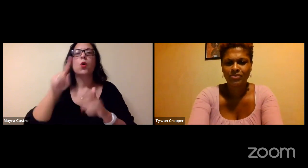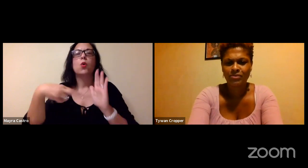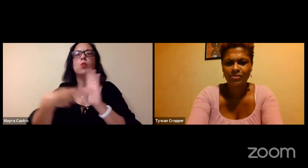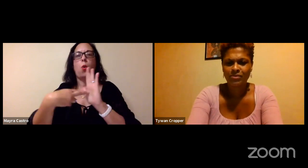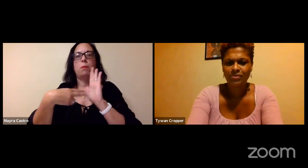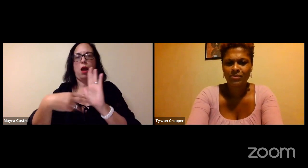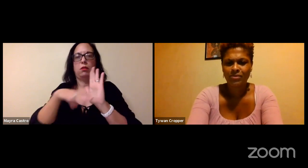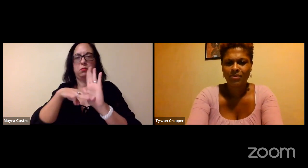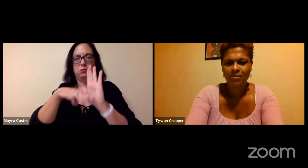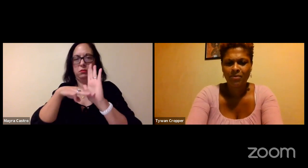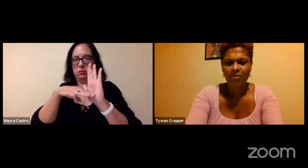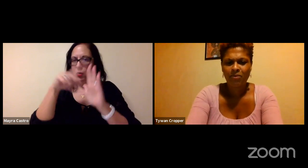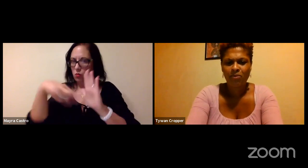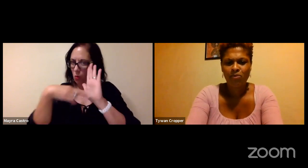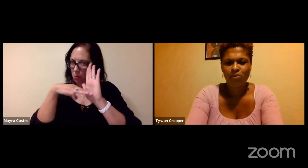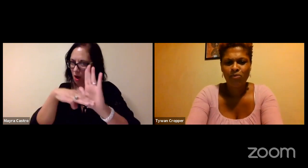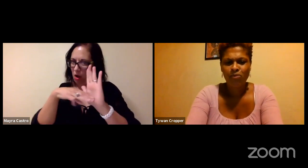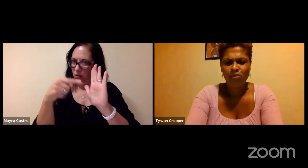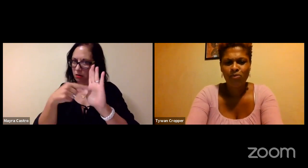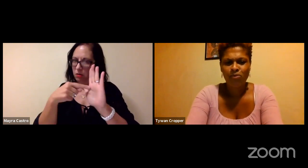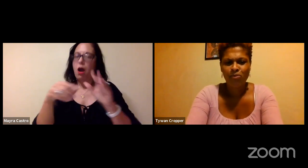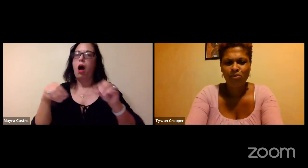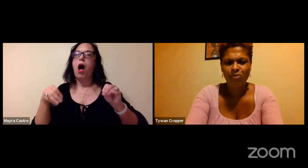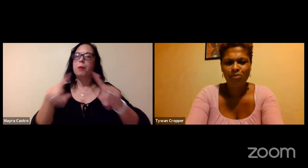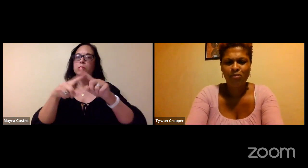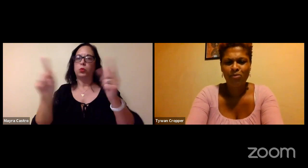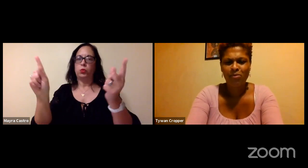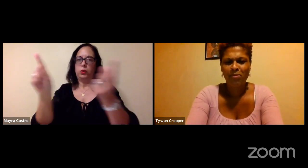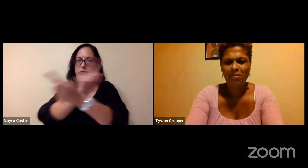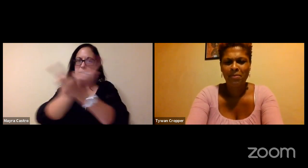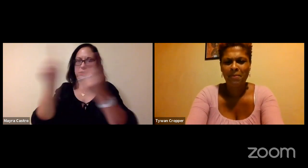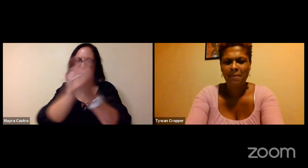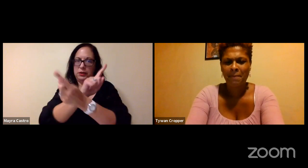Number one, let's get some role models.